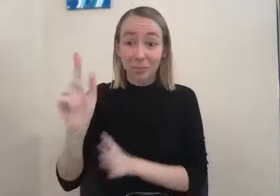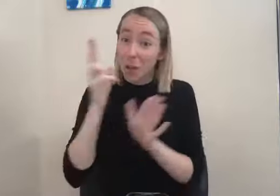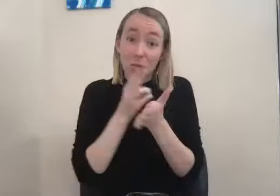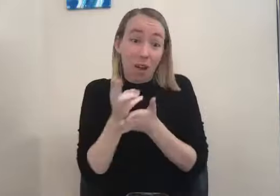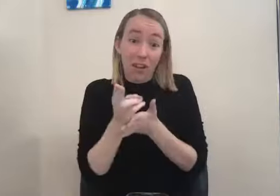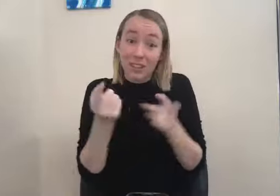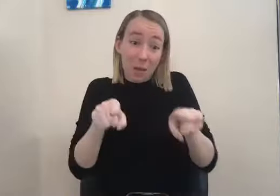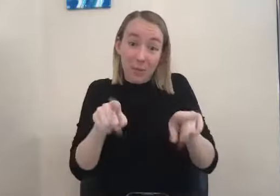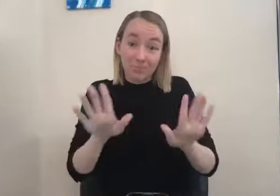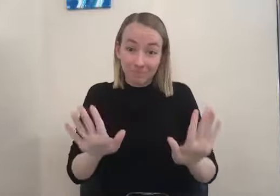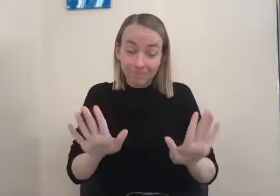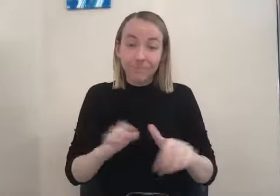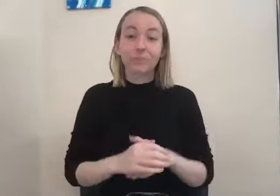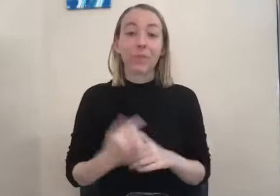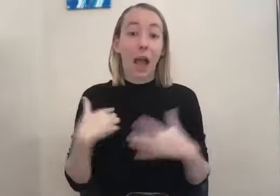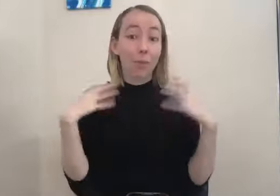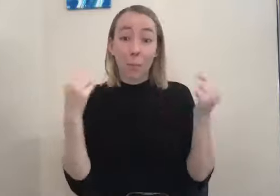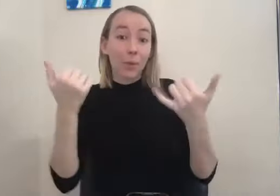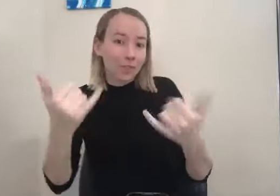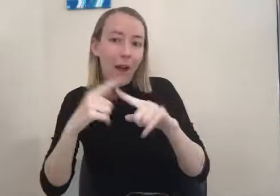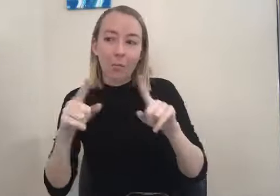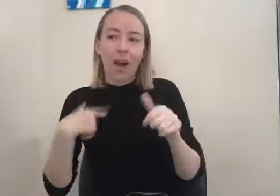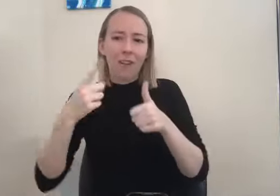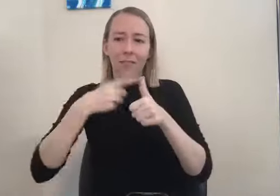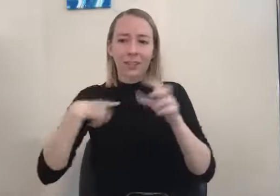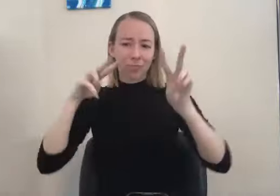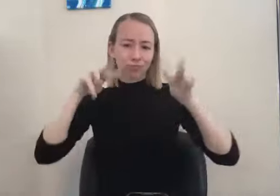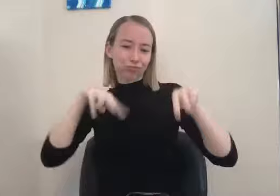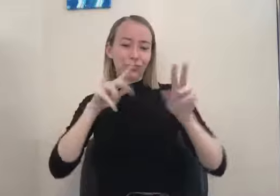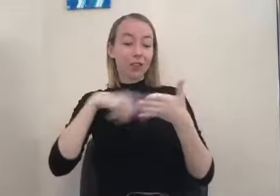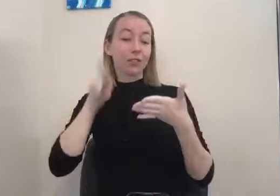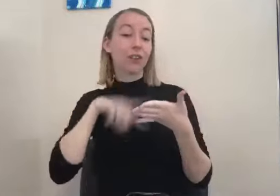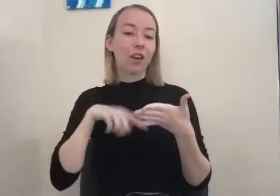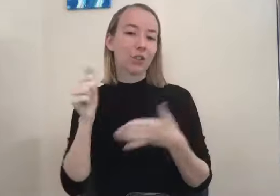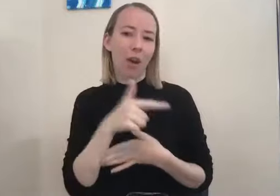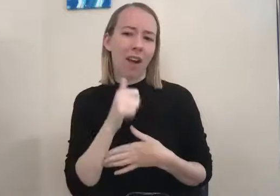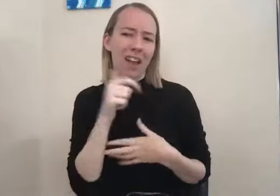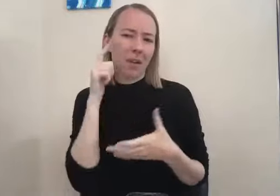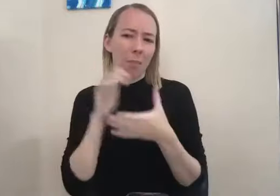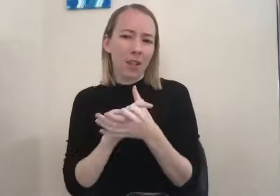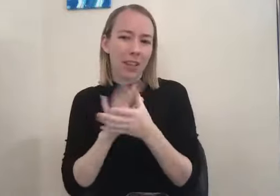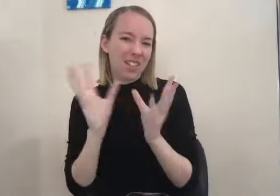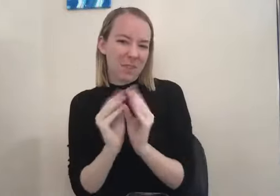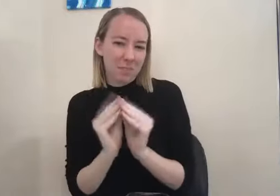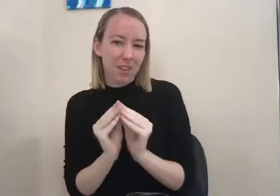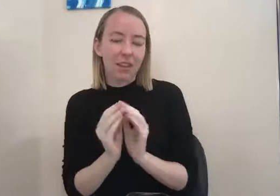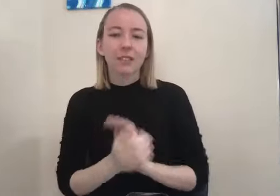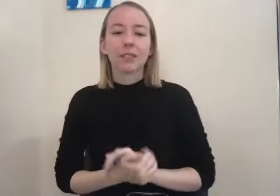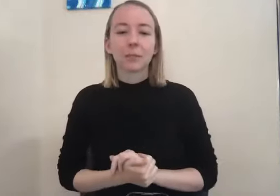sort, because I believed in nothing, and I was incapable of having a meaningful relationship with another human being. And I was in this